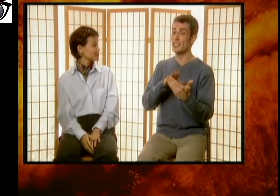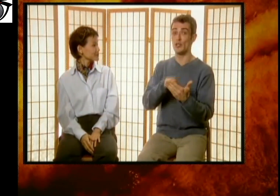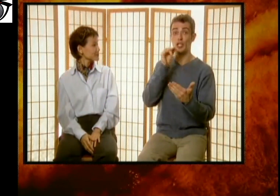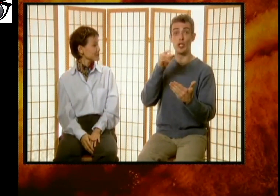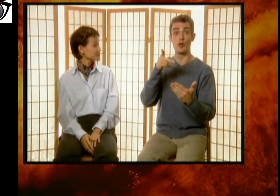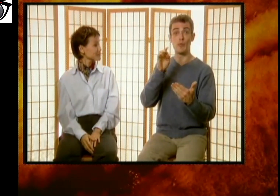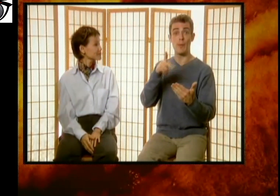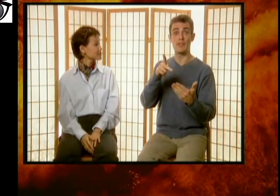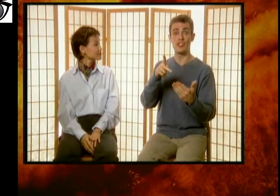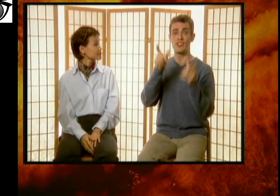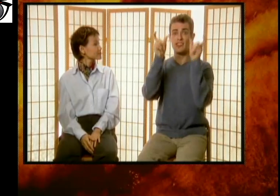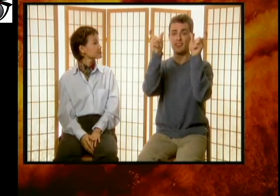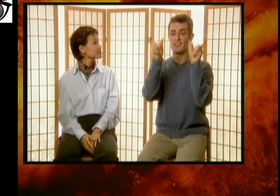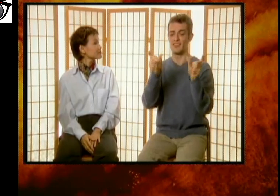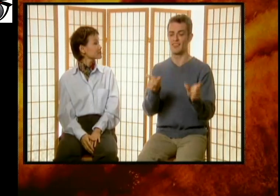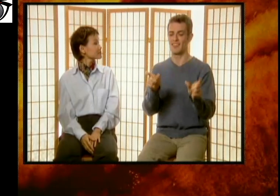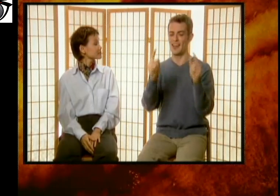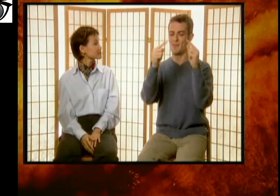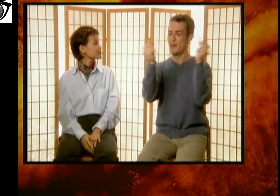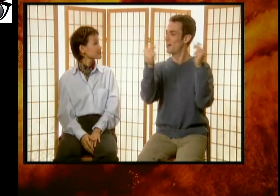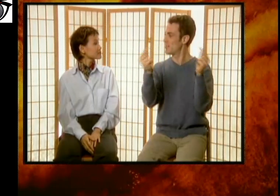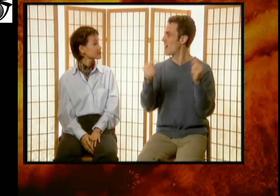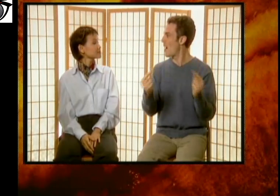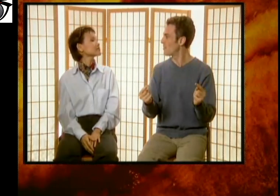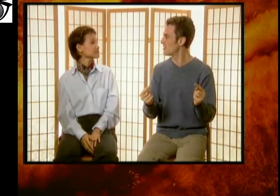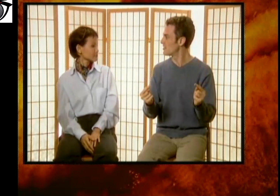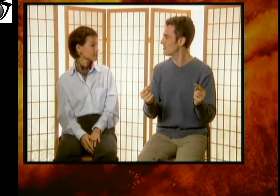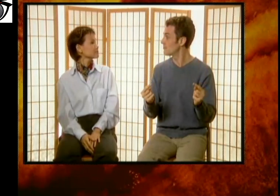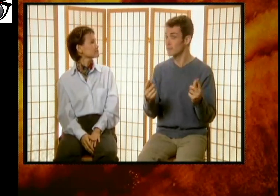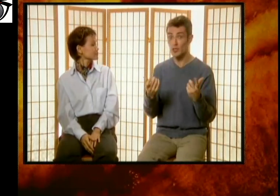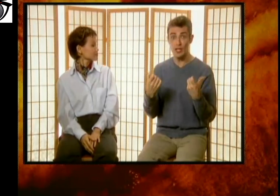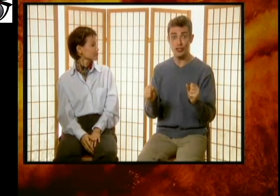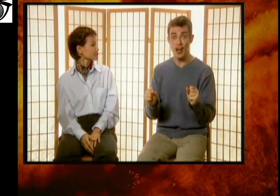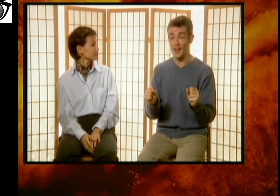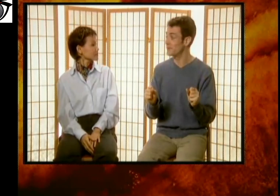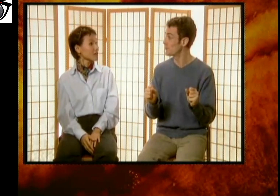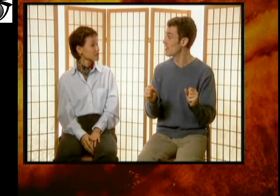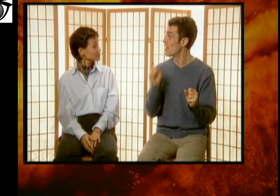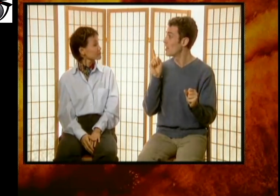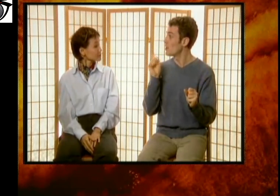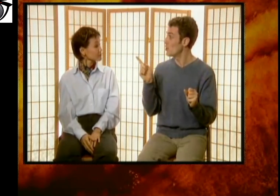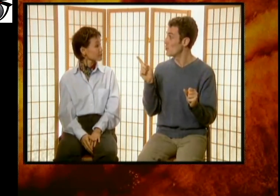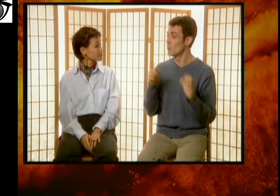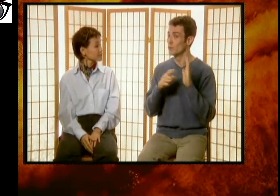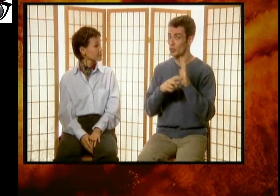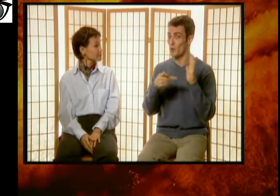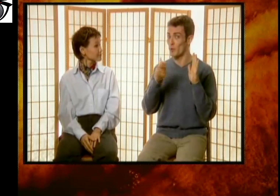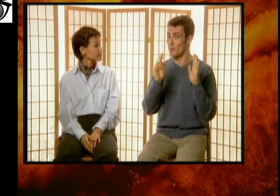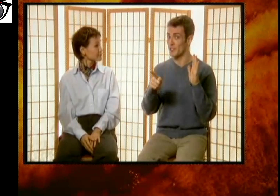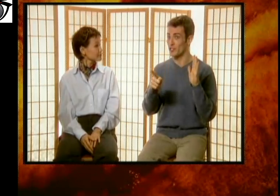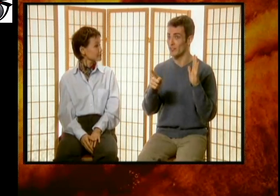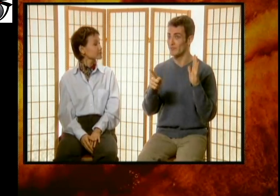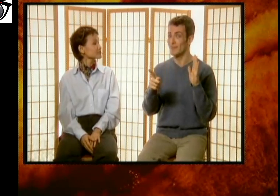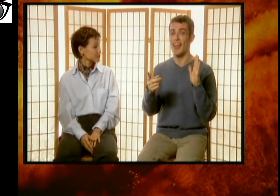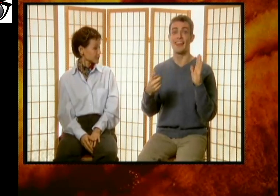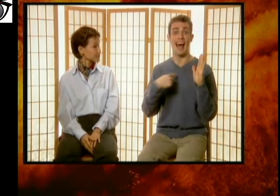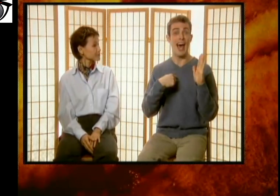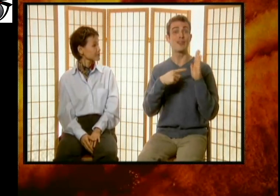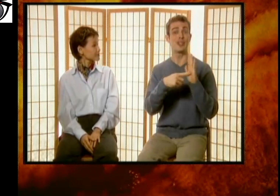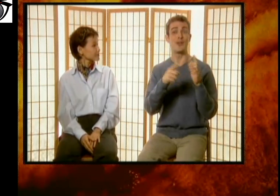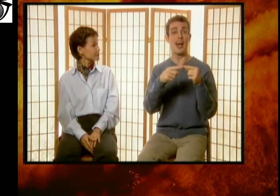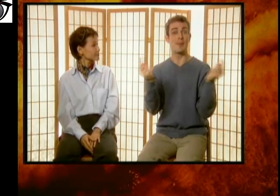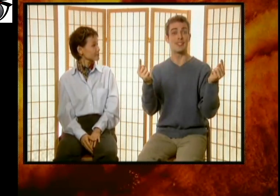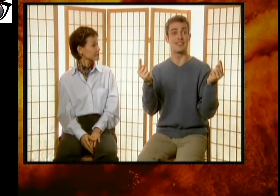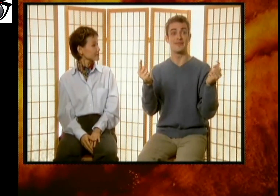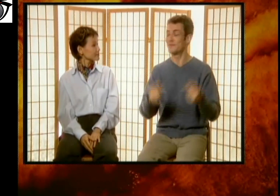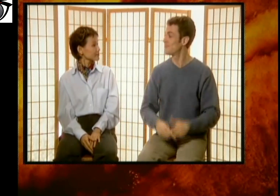it's easier to learn prepositions in pairs of opposites. So let's try it. You show the preposition, and